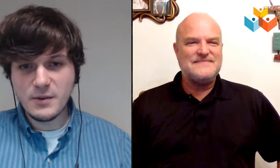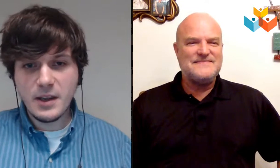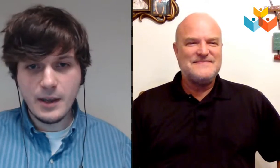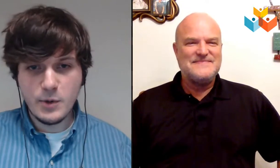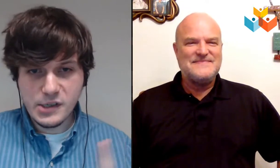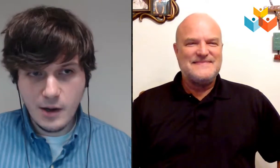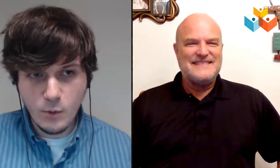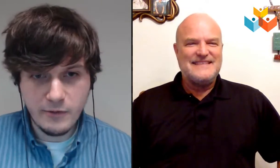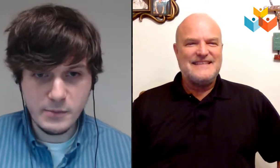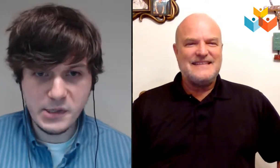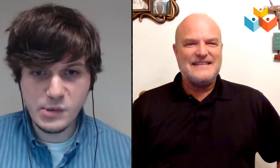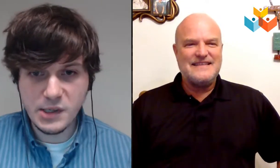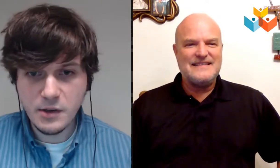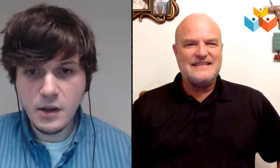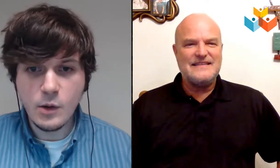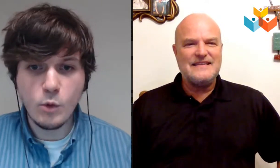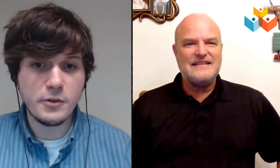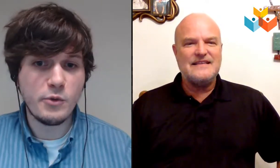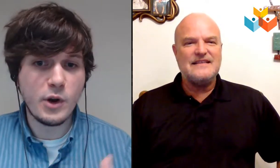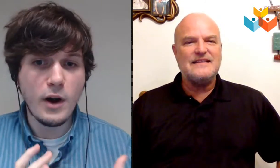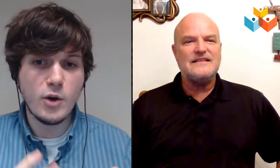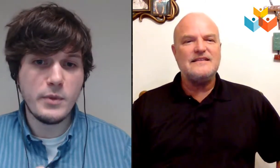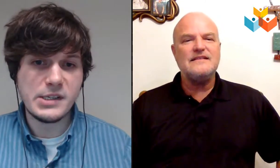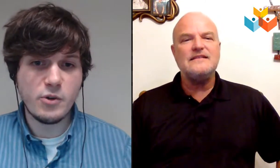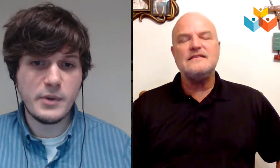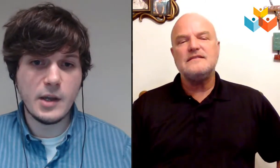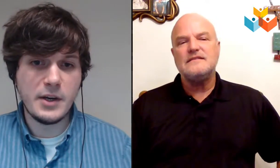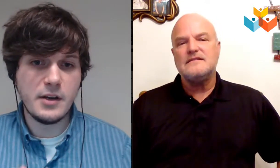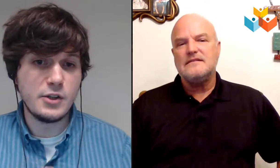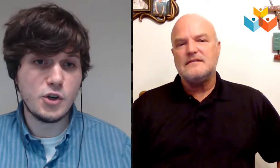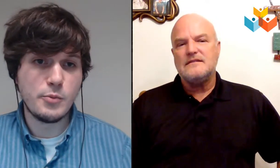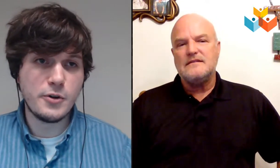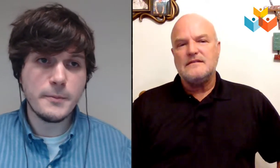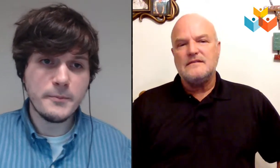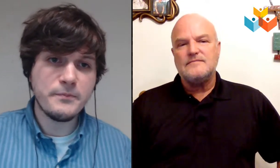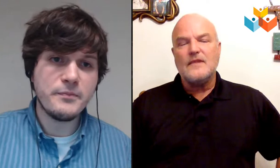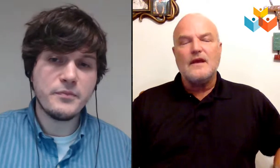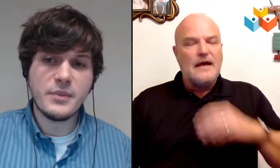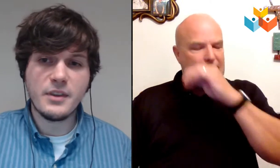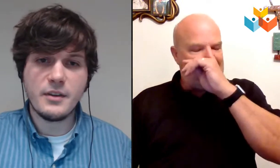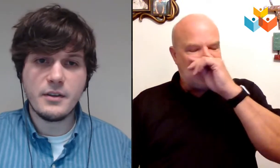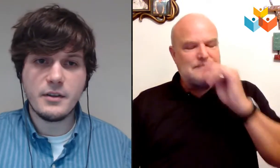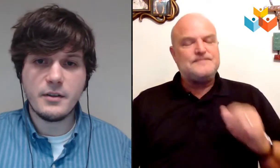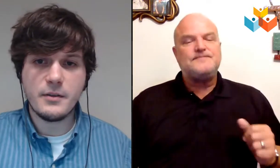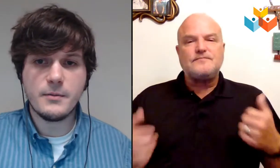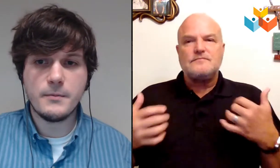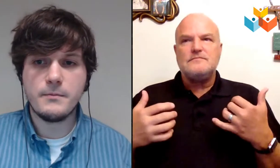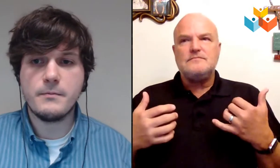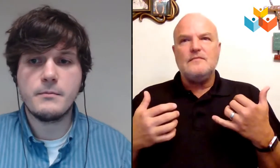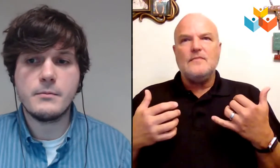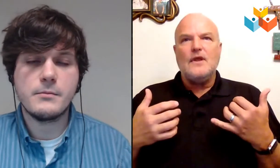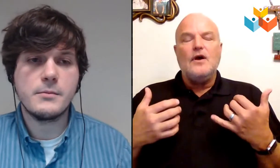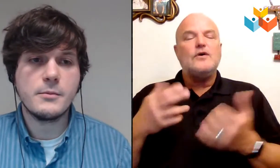comment section. And we just got one from Susan. What are the requirements for becoming an interpreter?